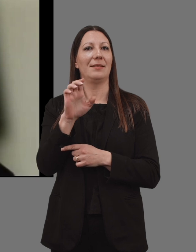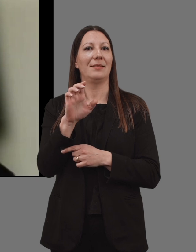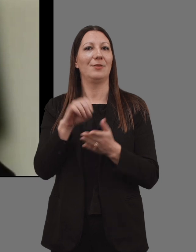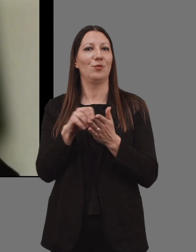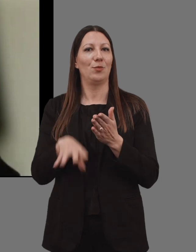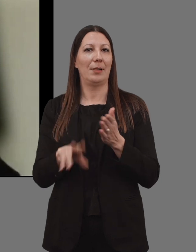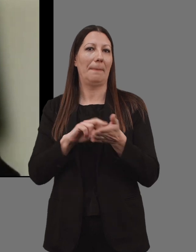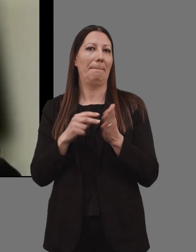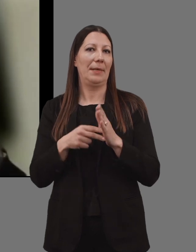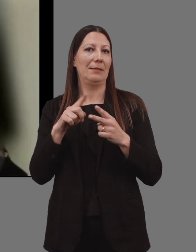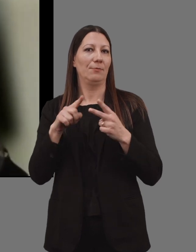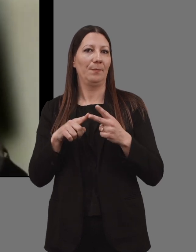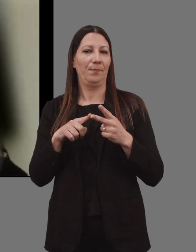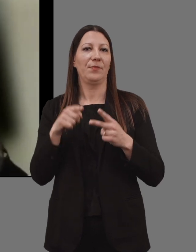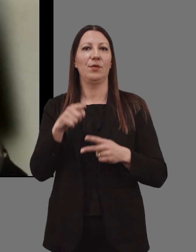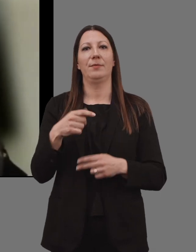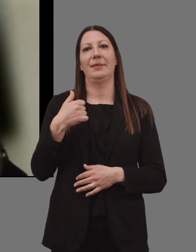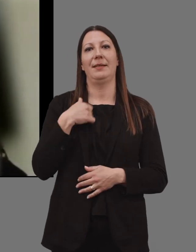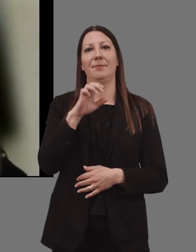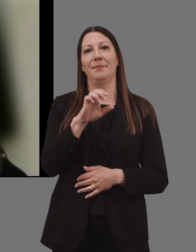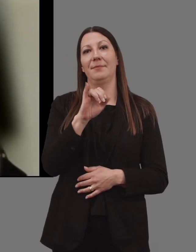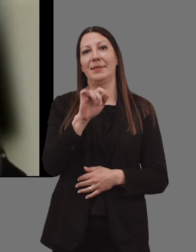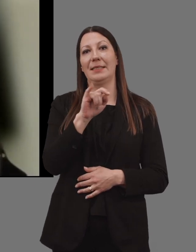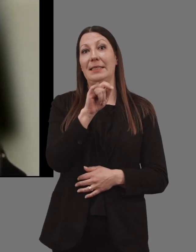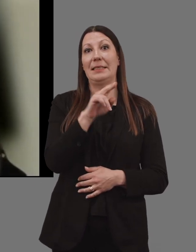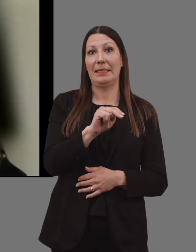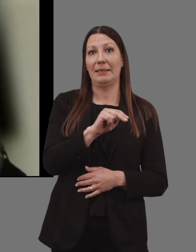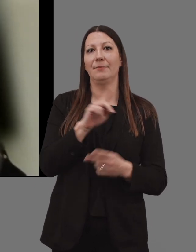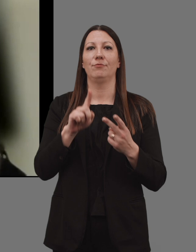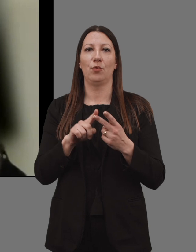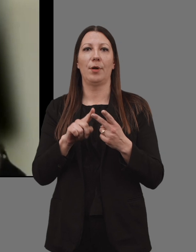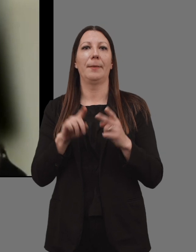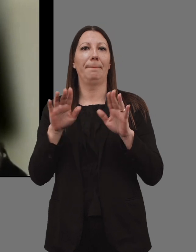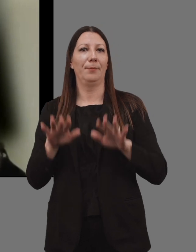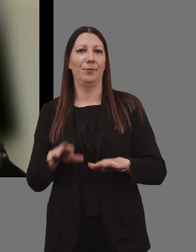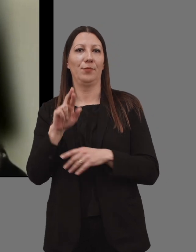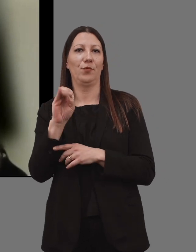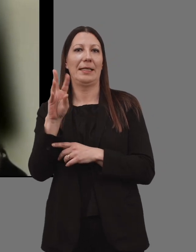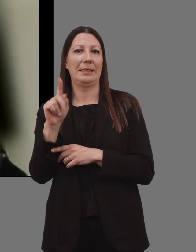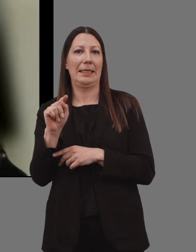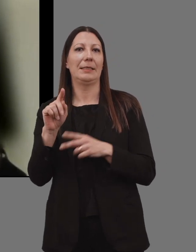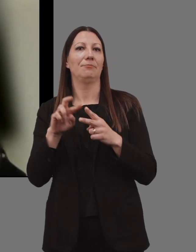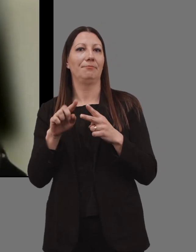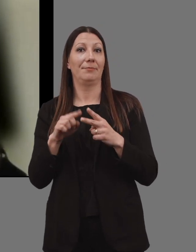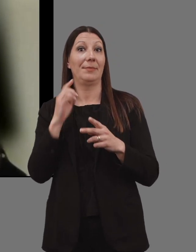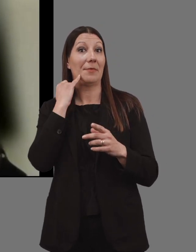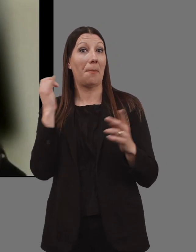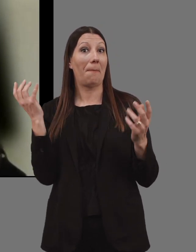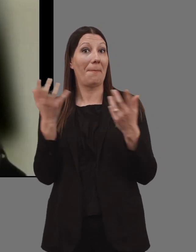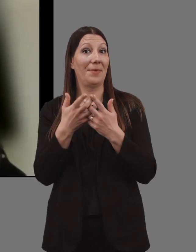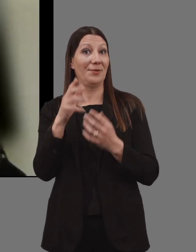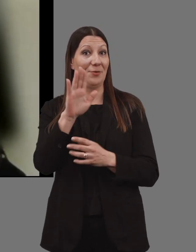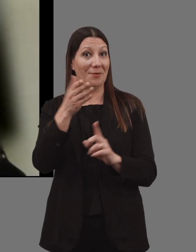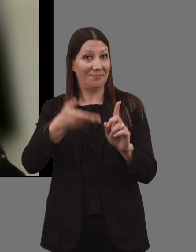Canada. So if this fits your description, then please